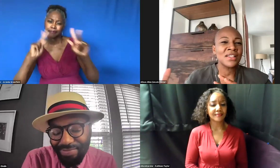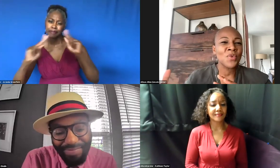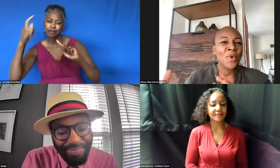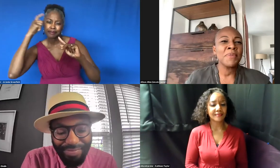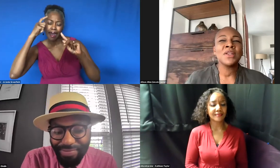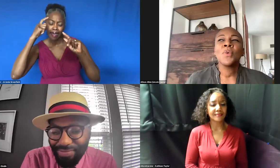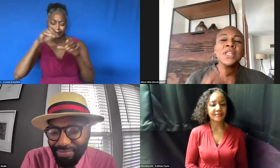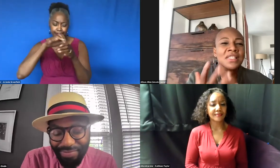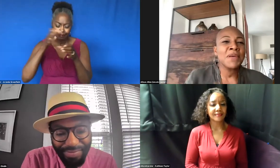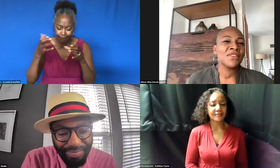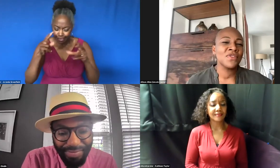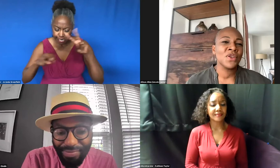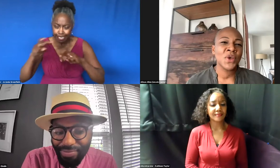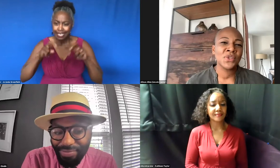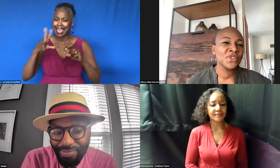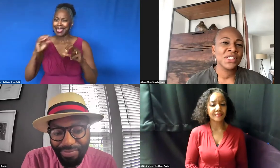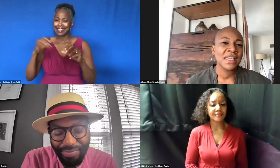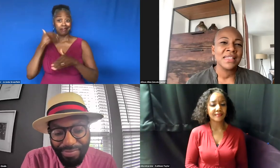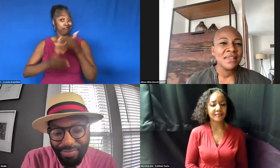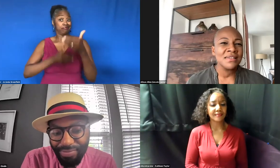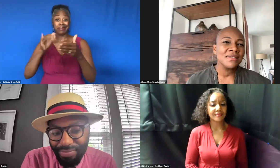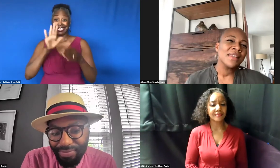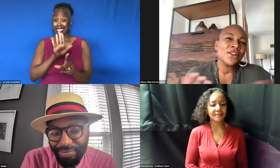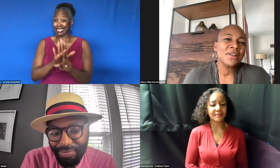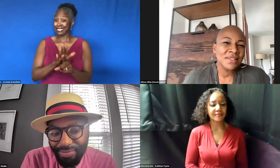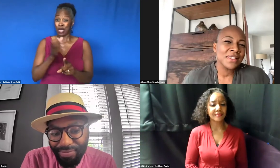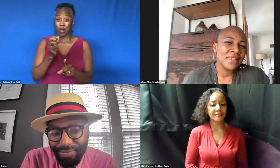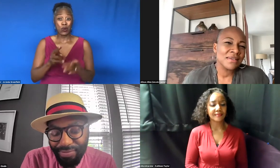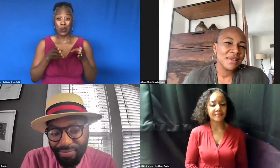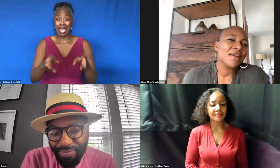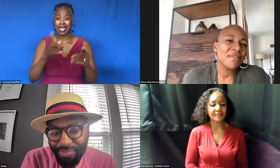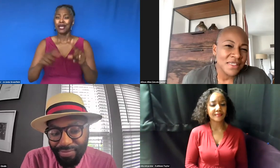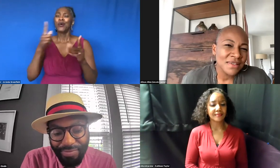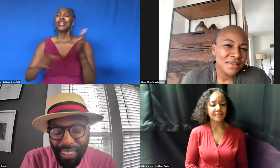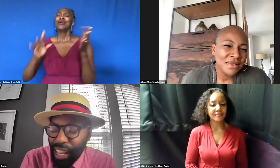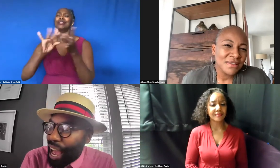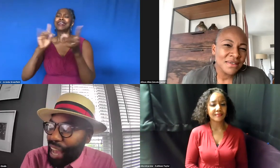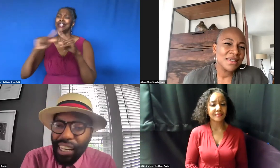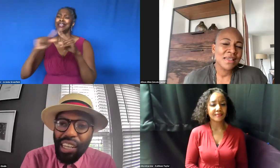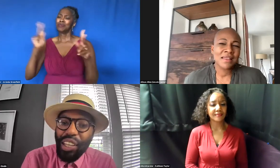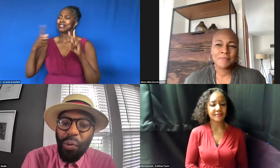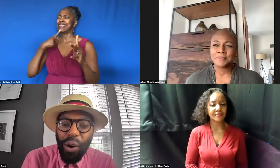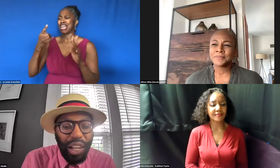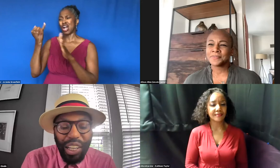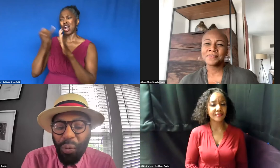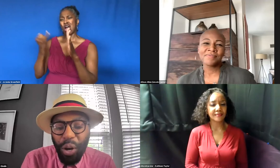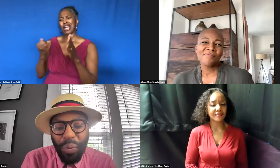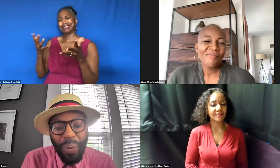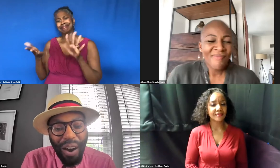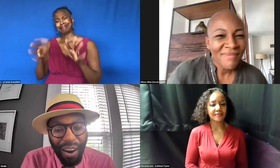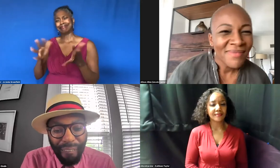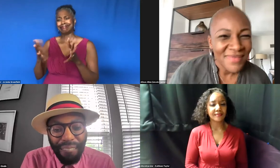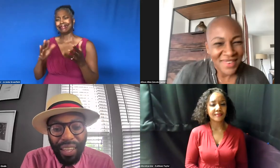got there in his own way. But what do you say about those folks who are just like, it's art. So it's like, it's soft. I say, look at the